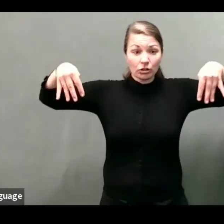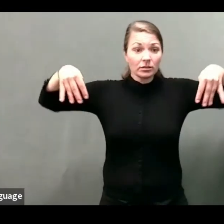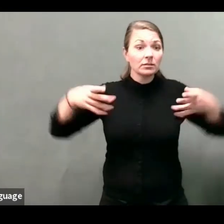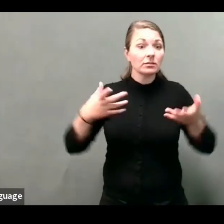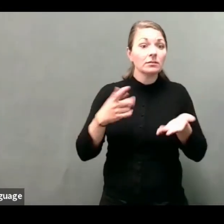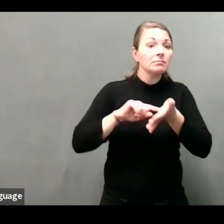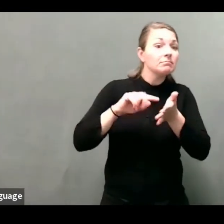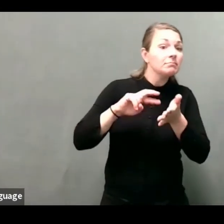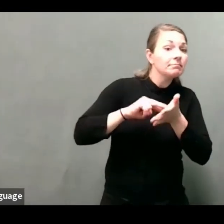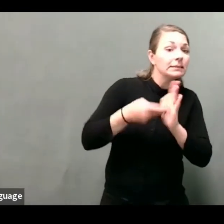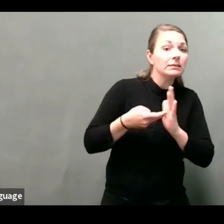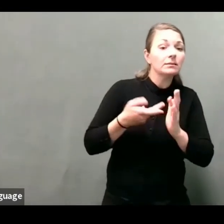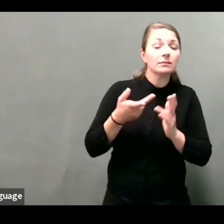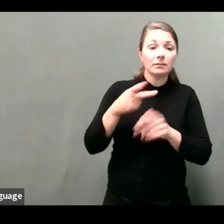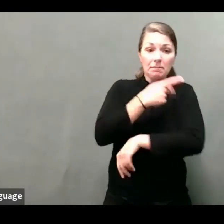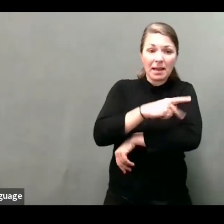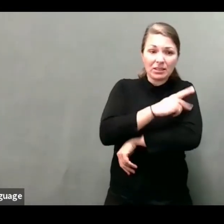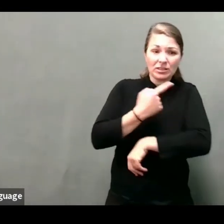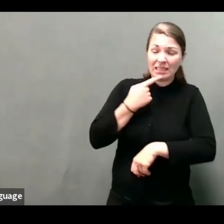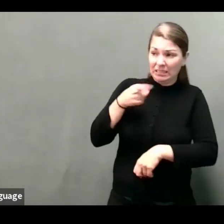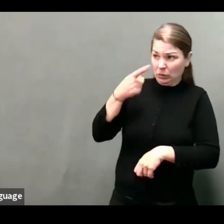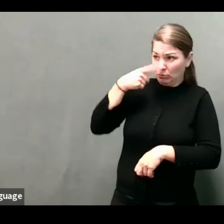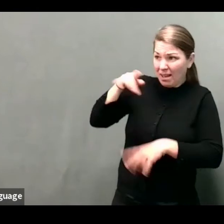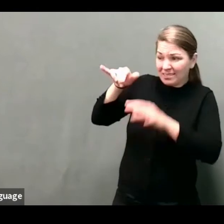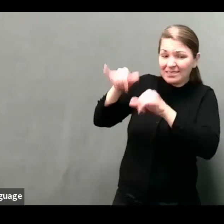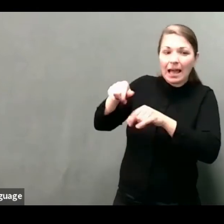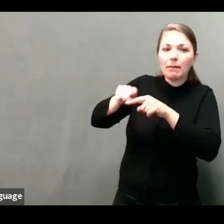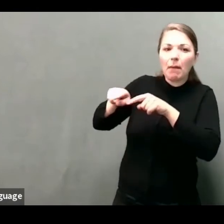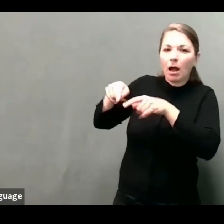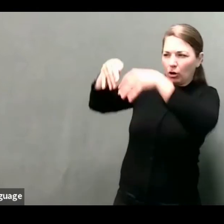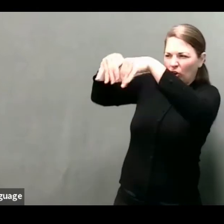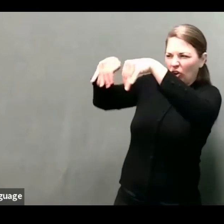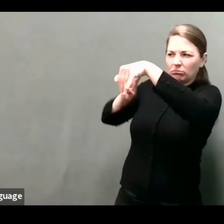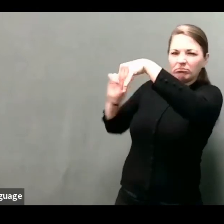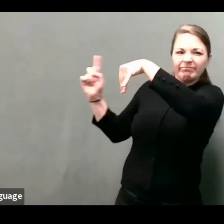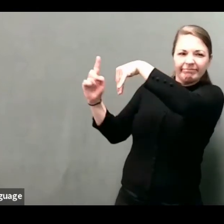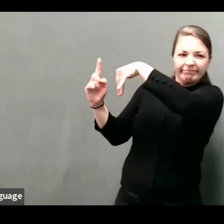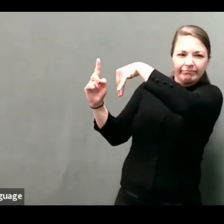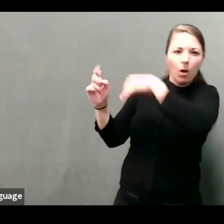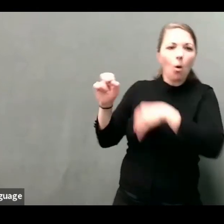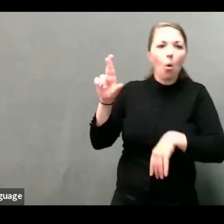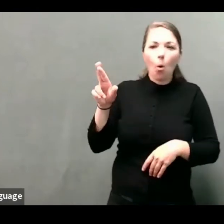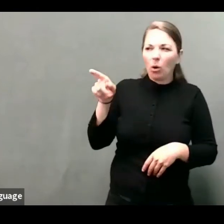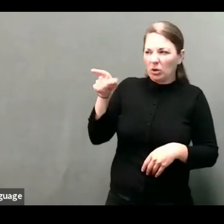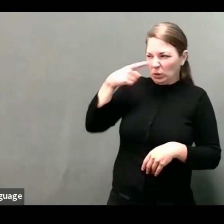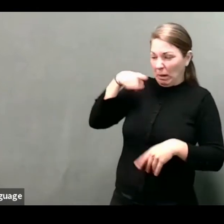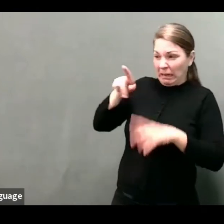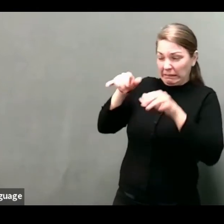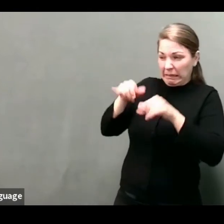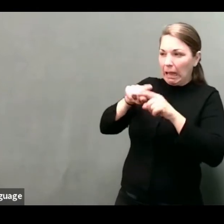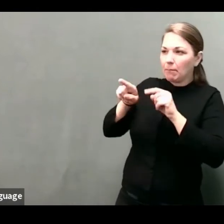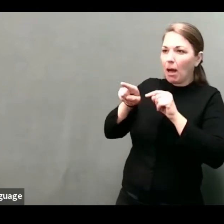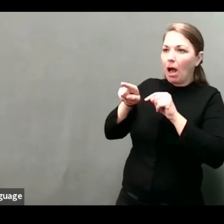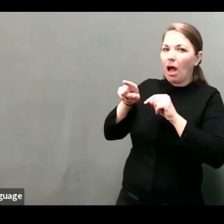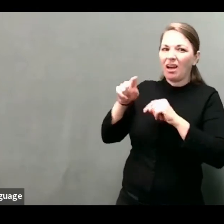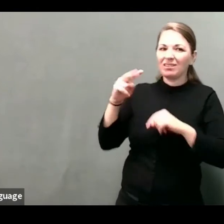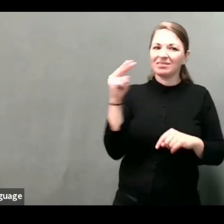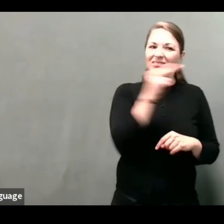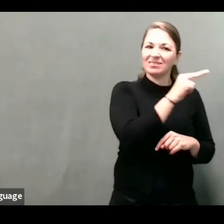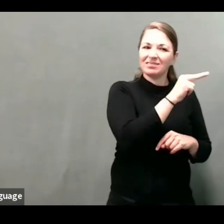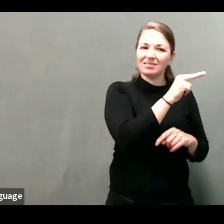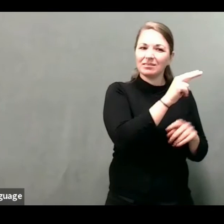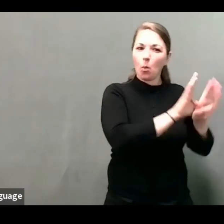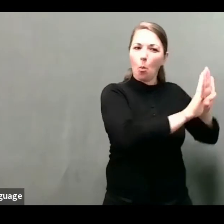stay as moral support, but be behind the curtain or maybe facing the wall. So sometimes it just involves a little bit of creativity,